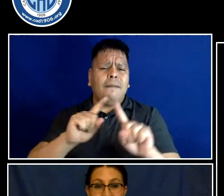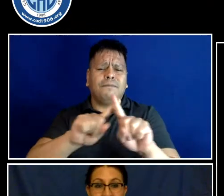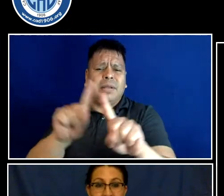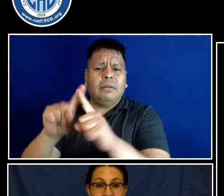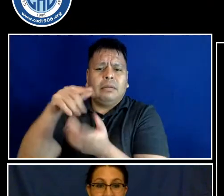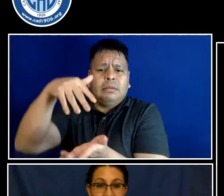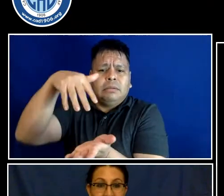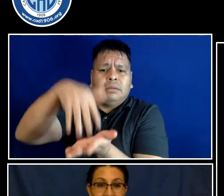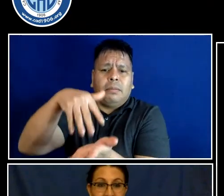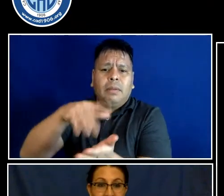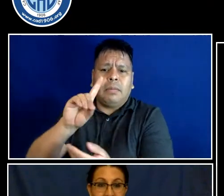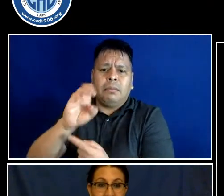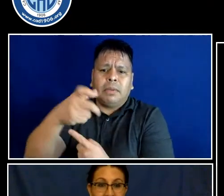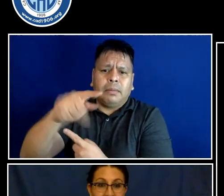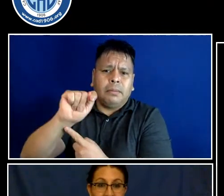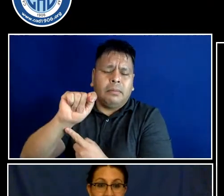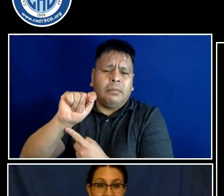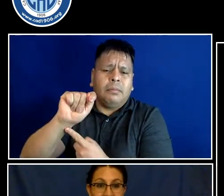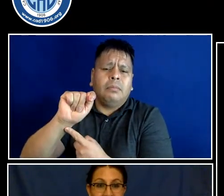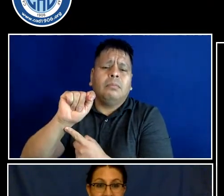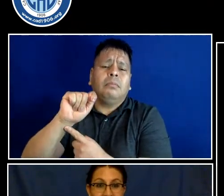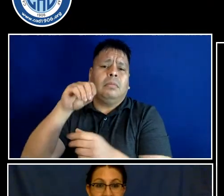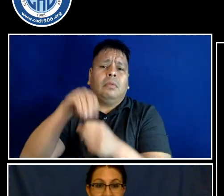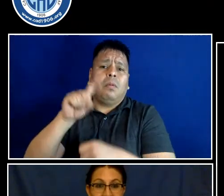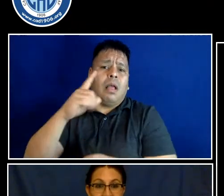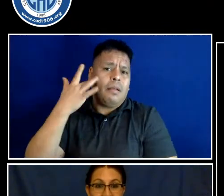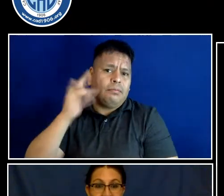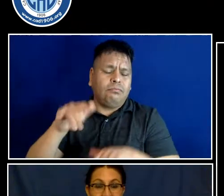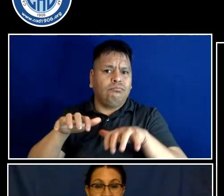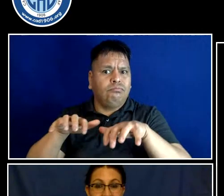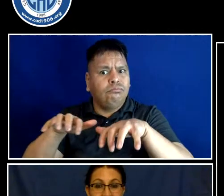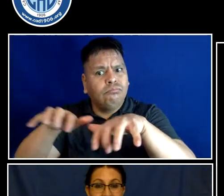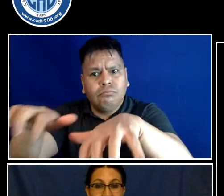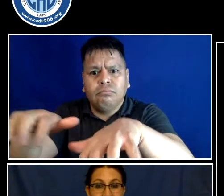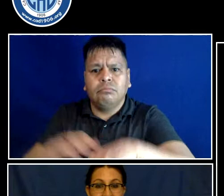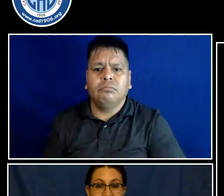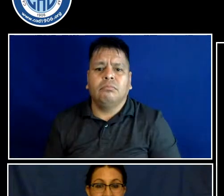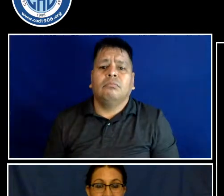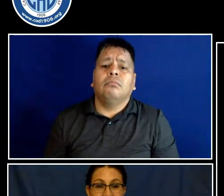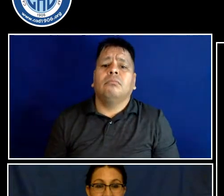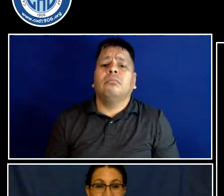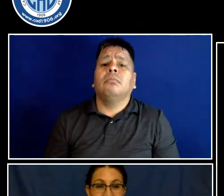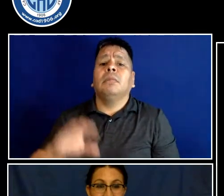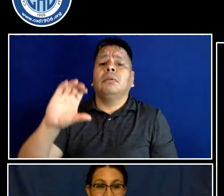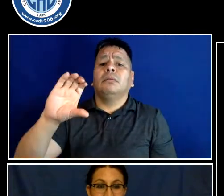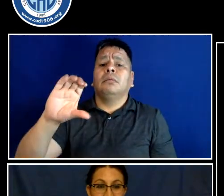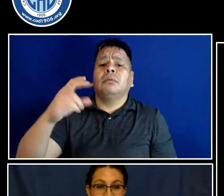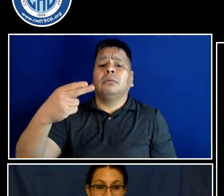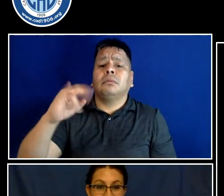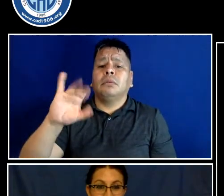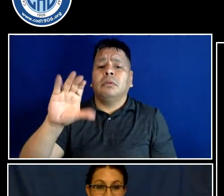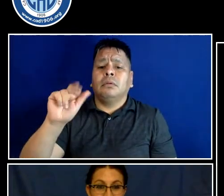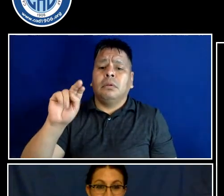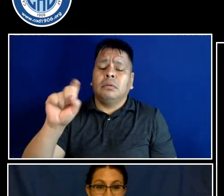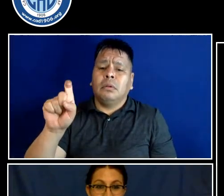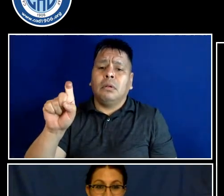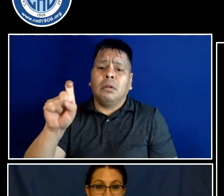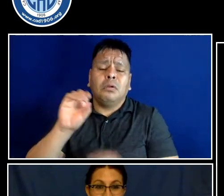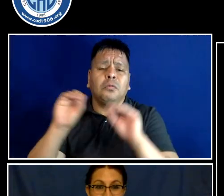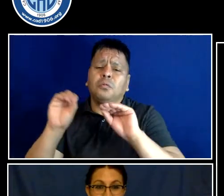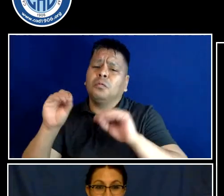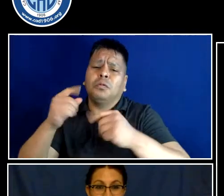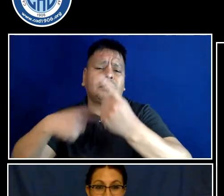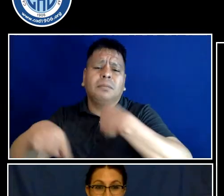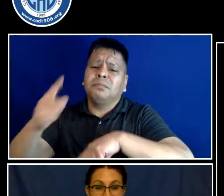this, a C tapped on the chest, and it's a word or a term that is still in use today. And there are actually various departments at